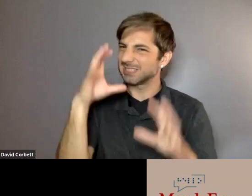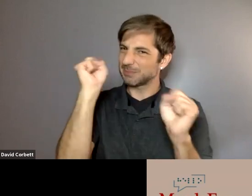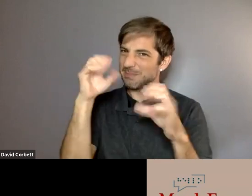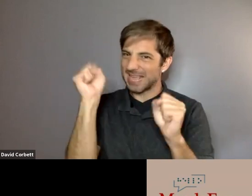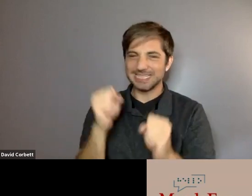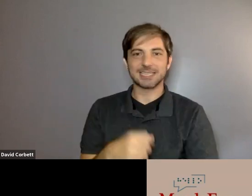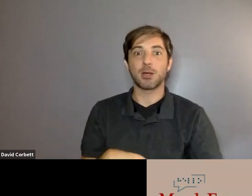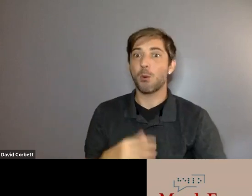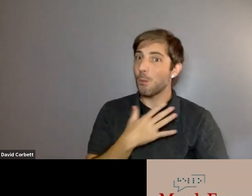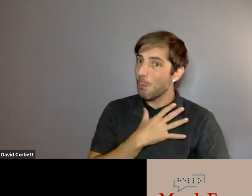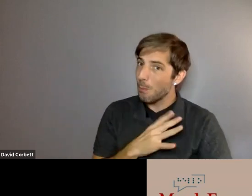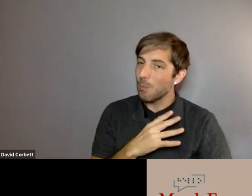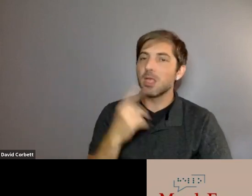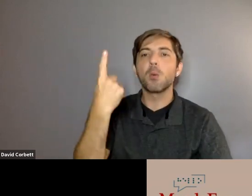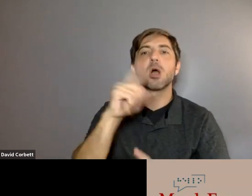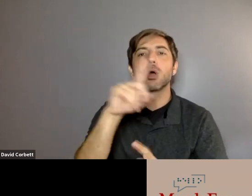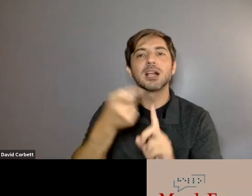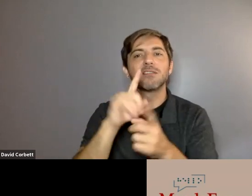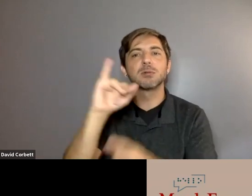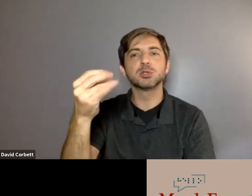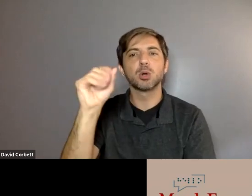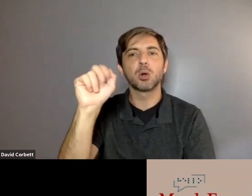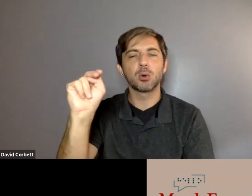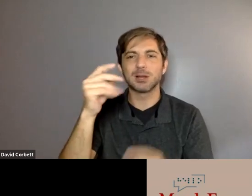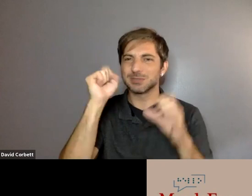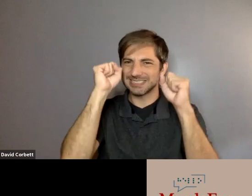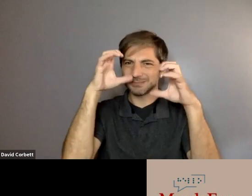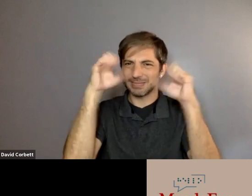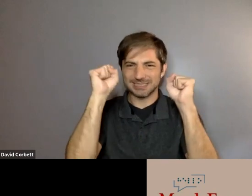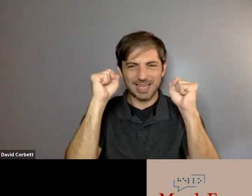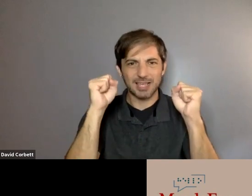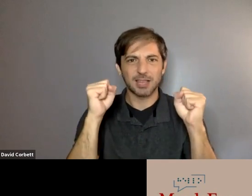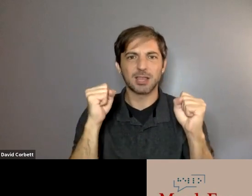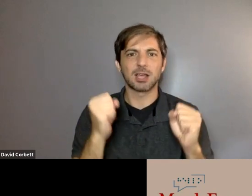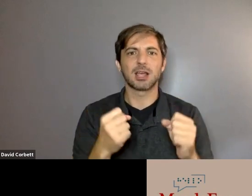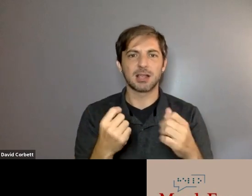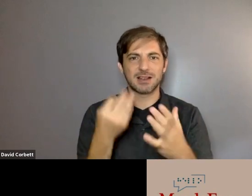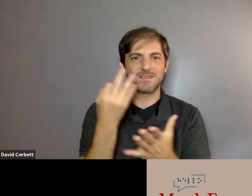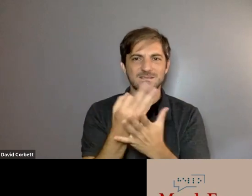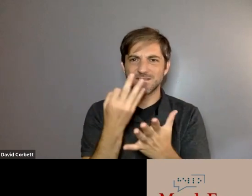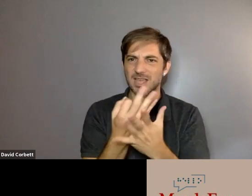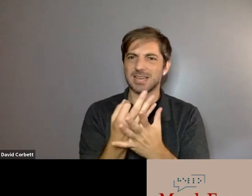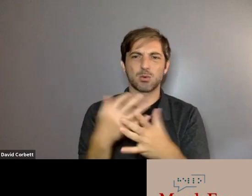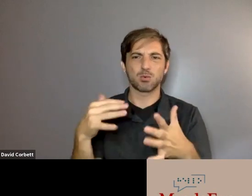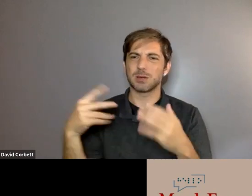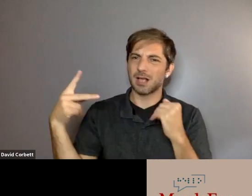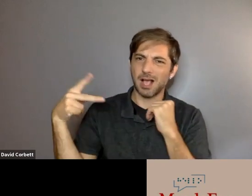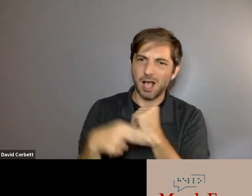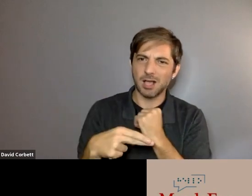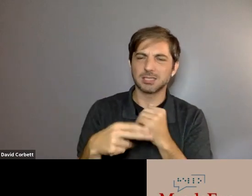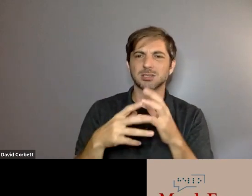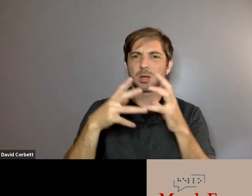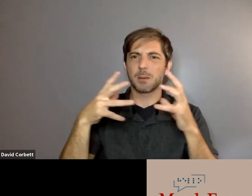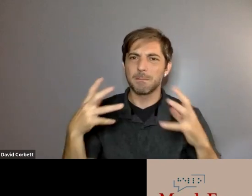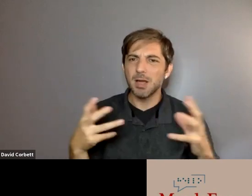do have a question here from Joan. Joan says, it was spectacular in a time when funding has been cut so drastically for many of us. What are